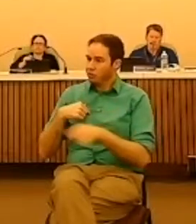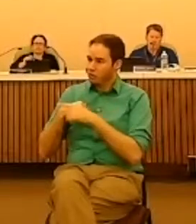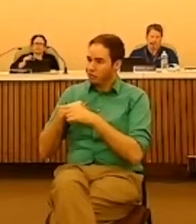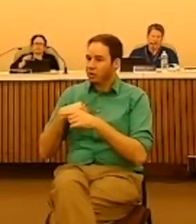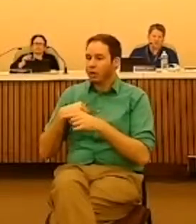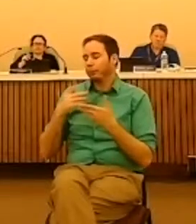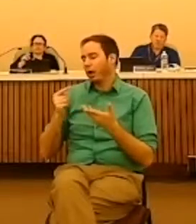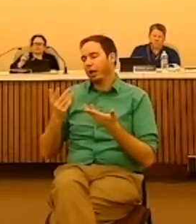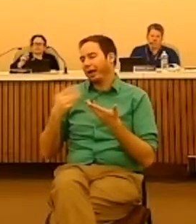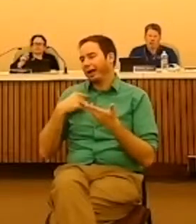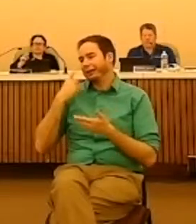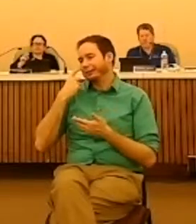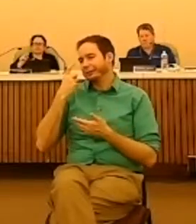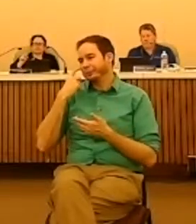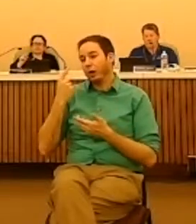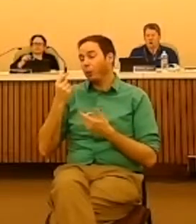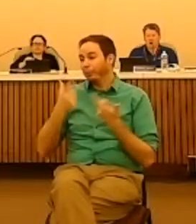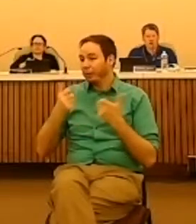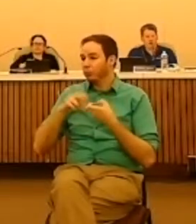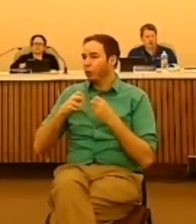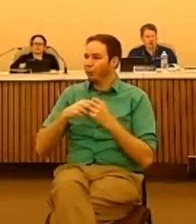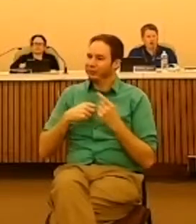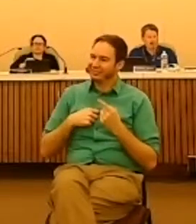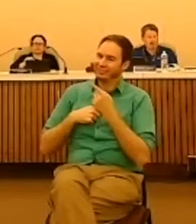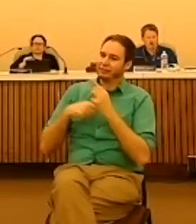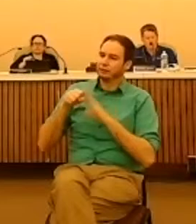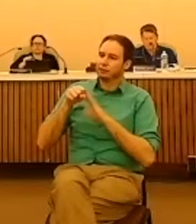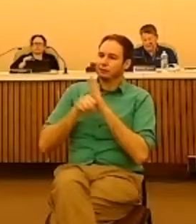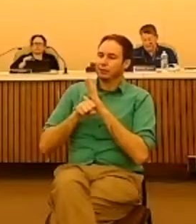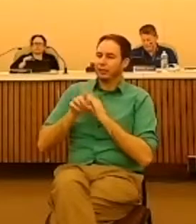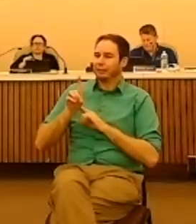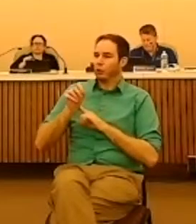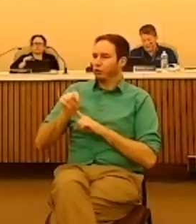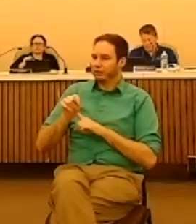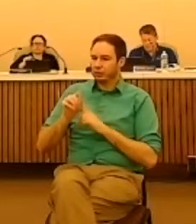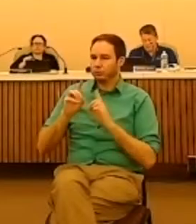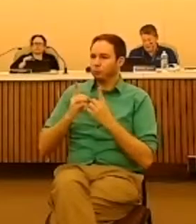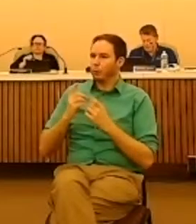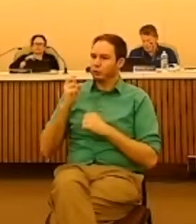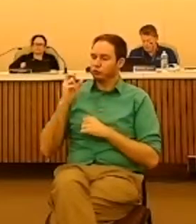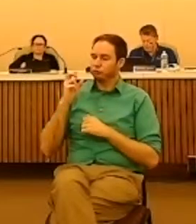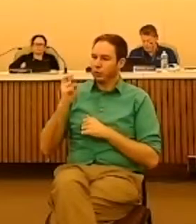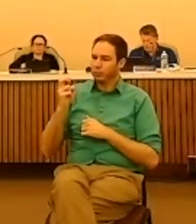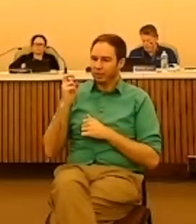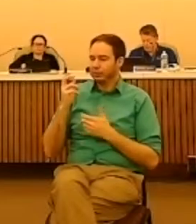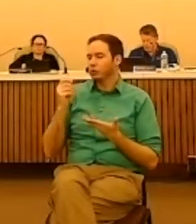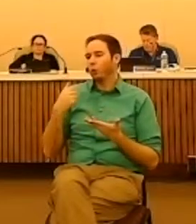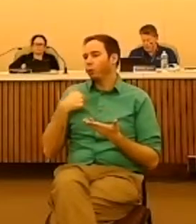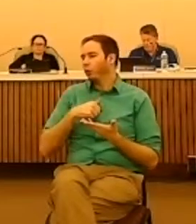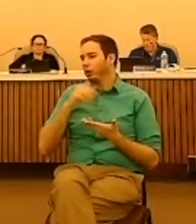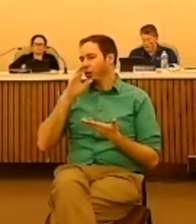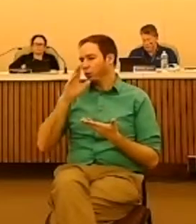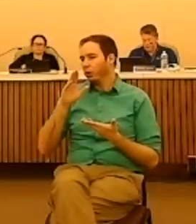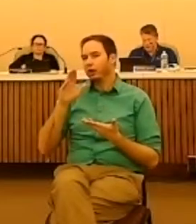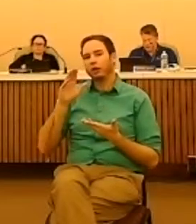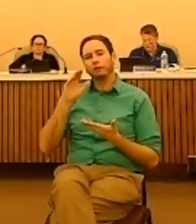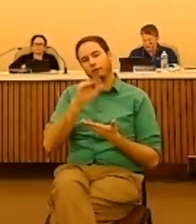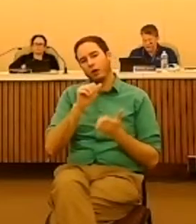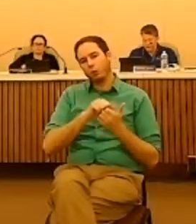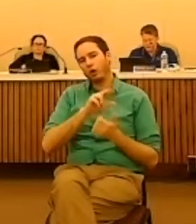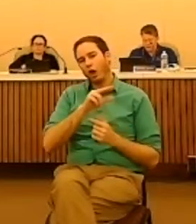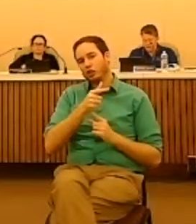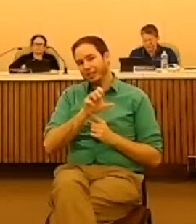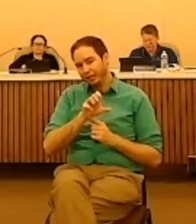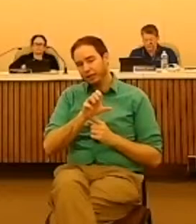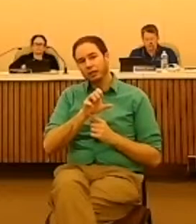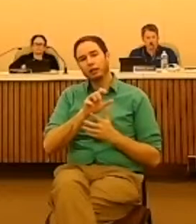Although, like I said, I suspect the bigger hurdle will be the state DOT. And we'll follow up. I'll follow up with